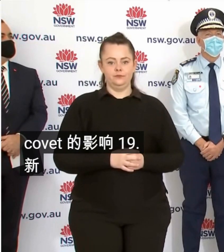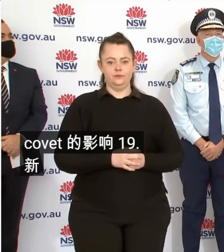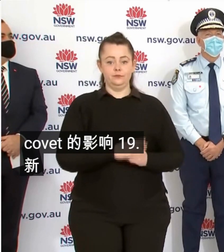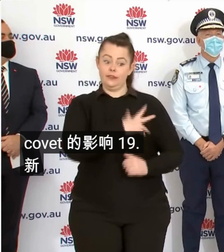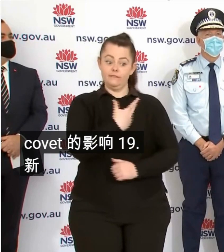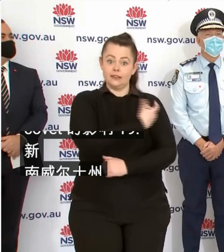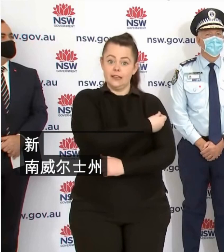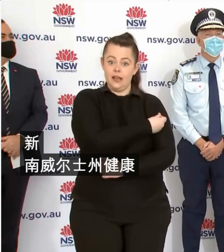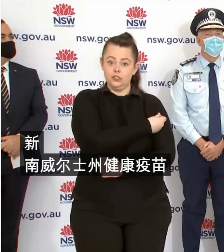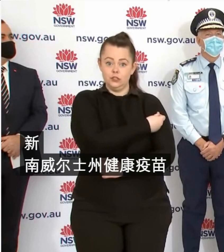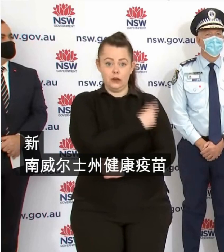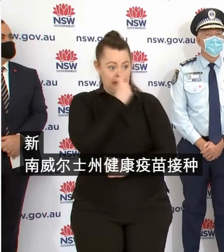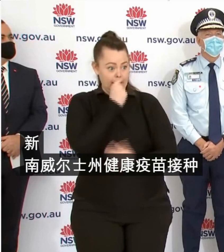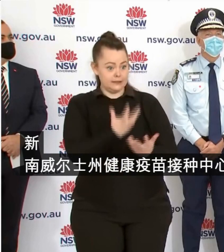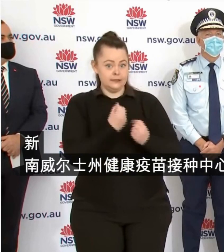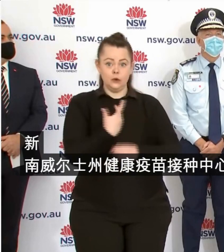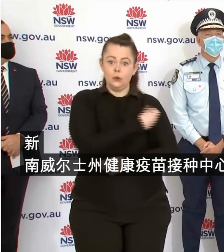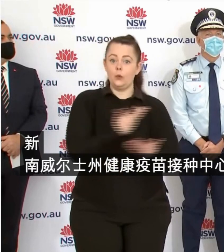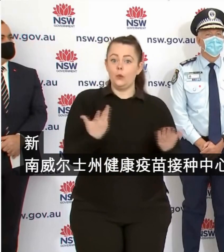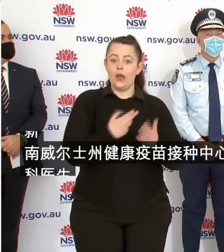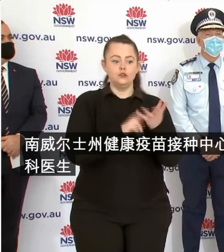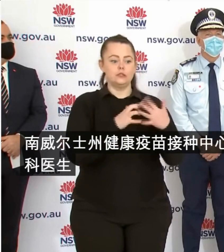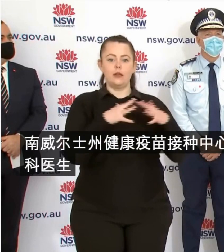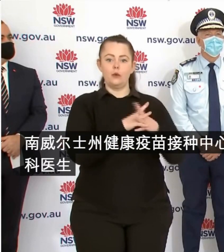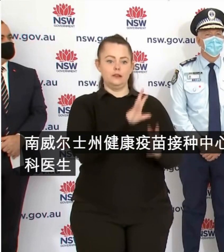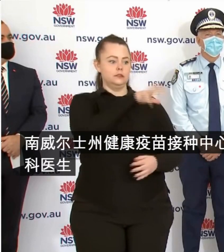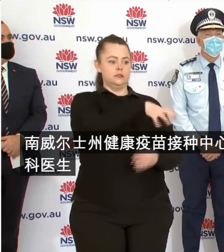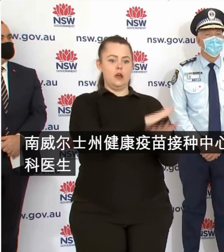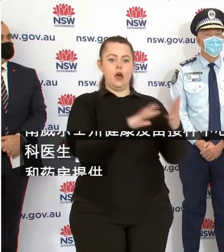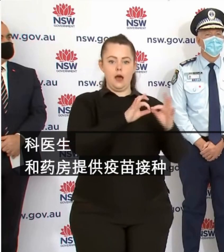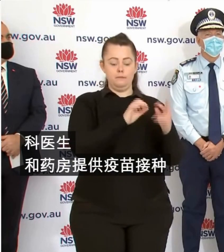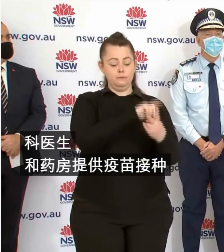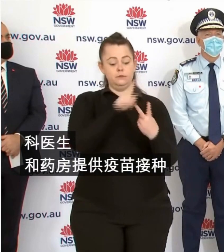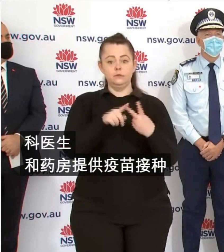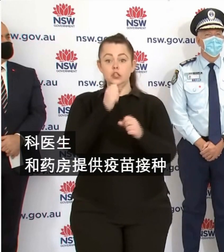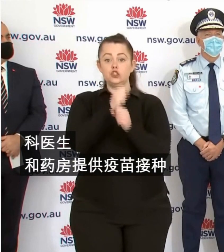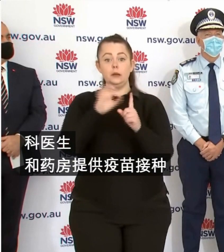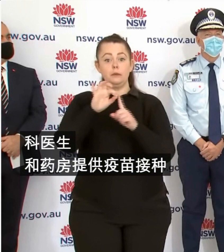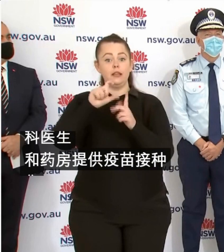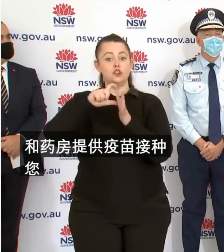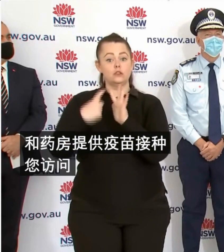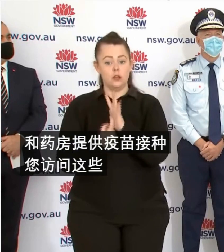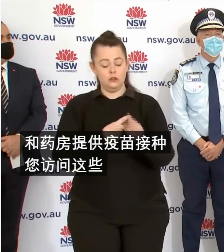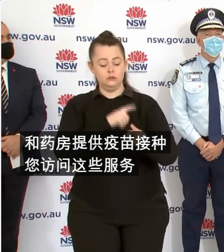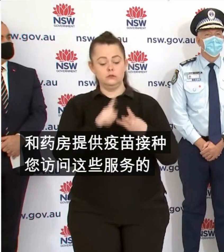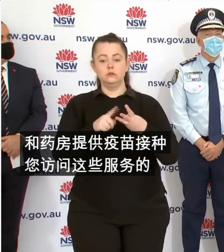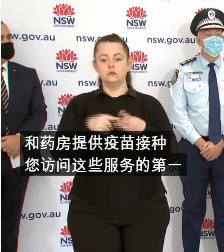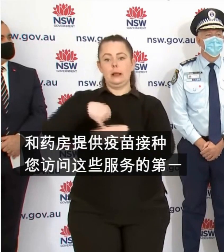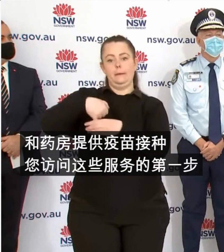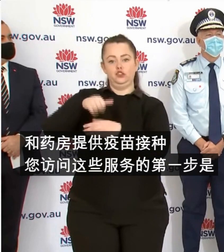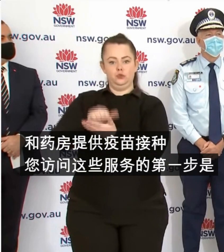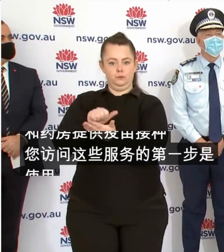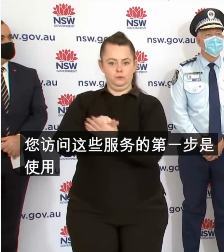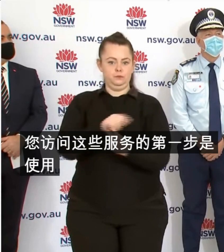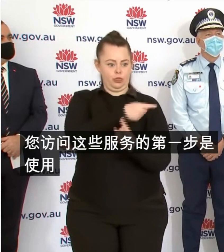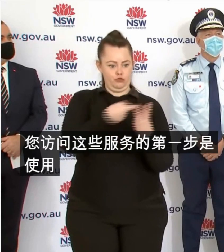Vaccinations are available at New South Wales Health vaccination hubs, general practitioners, and pharmacies. Your first step to access